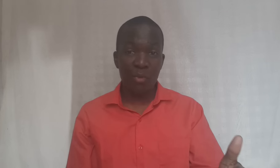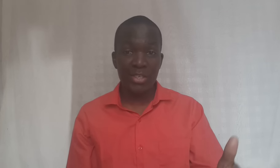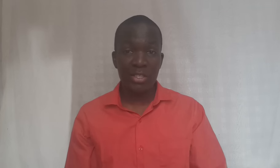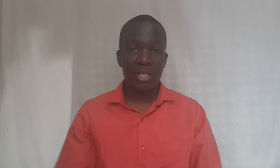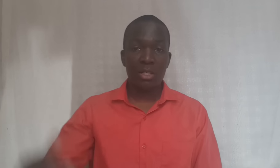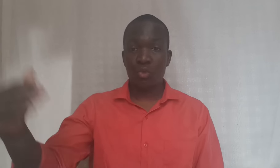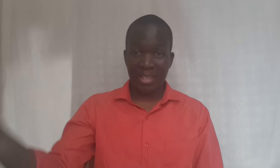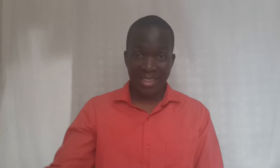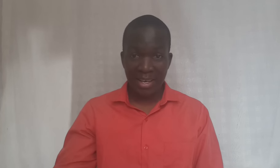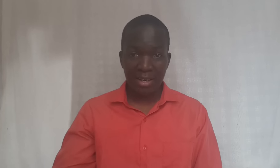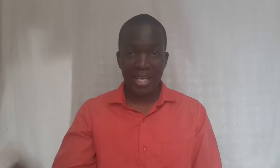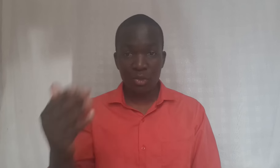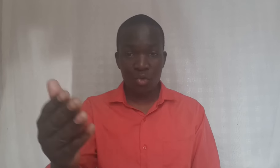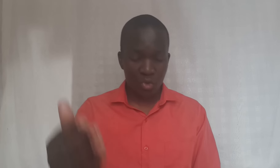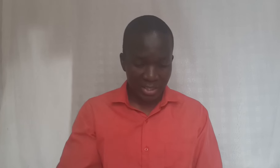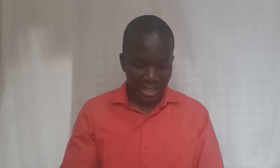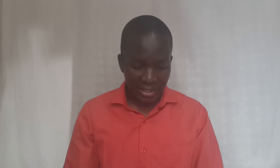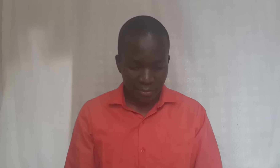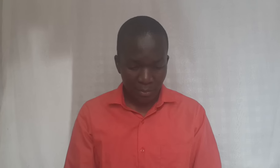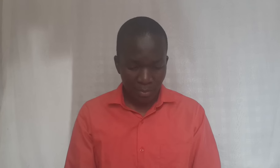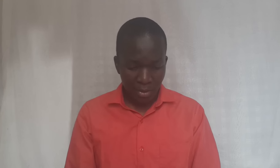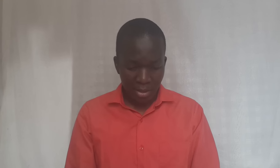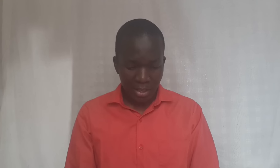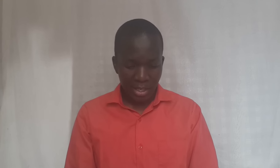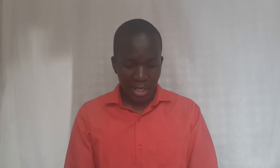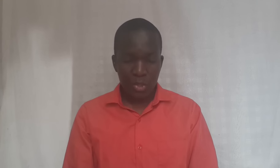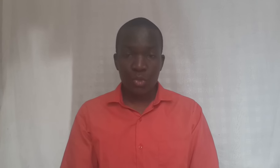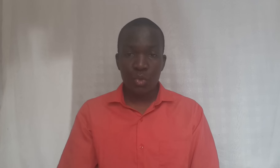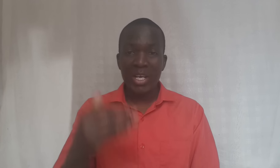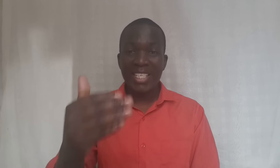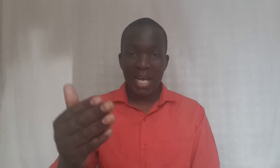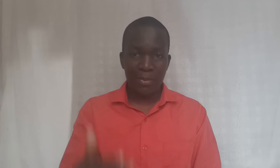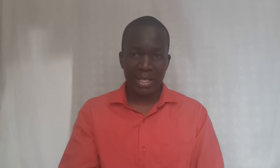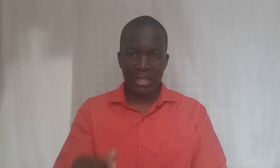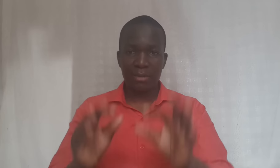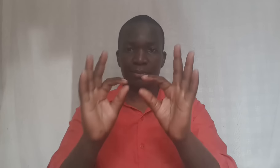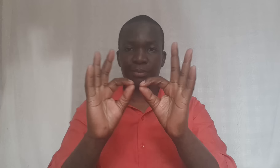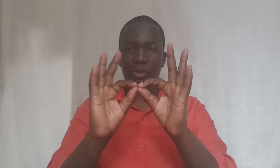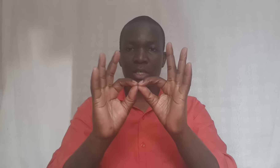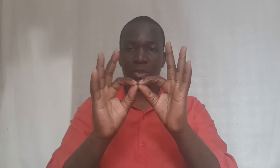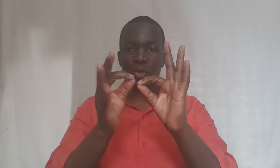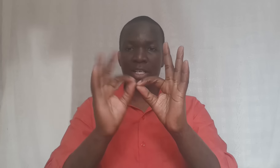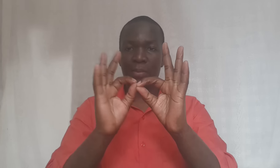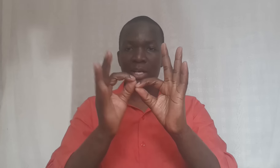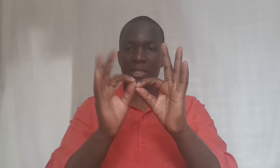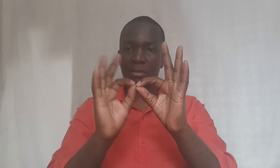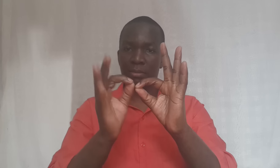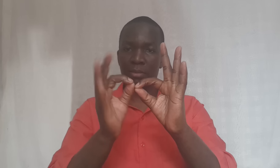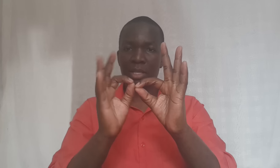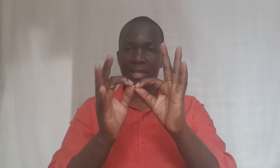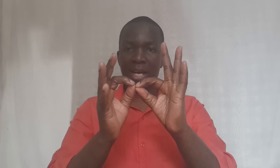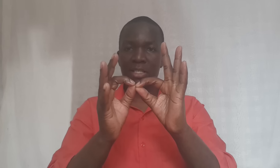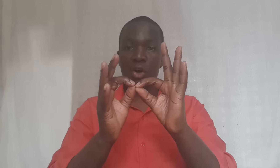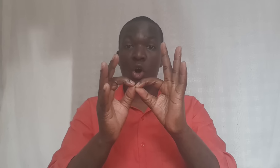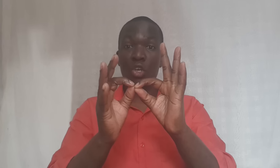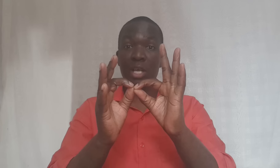language to another. That's to translate. To interpret. To interpret, like that. Or